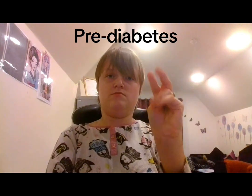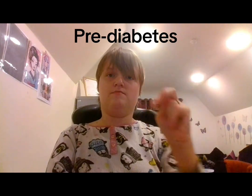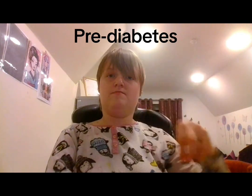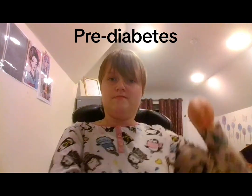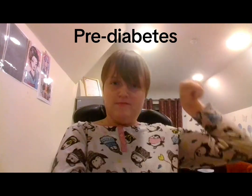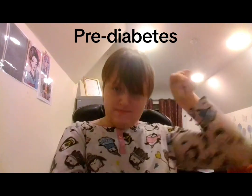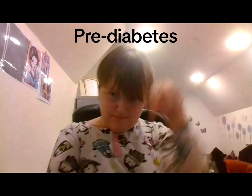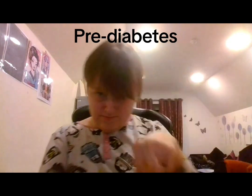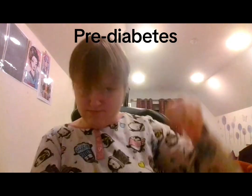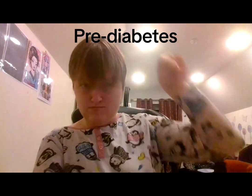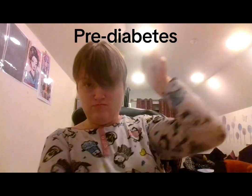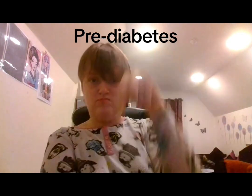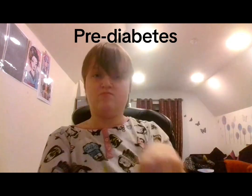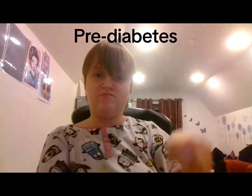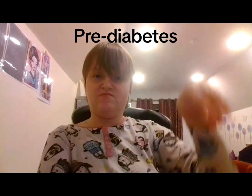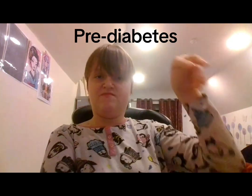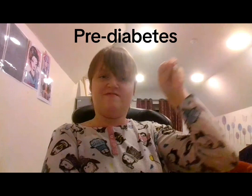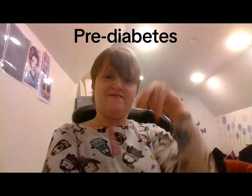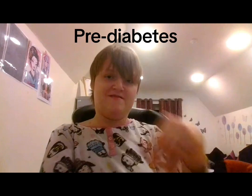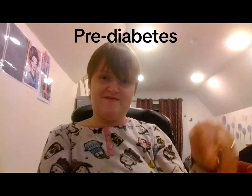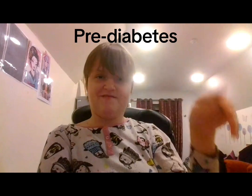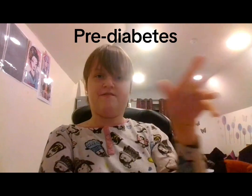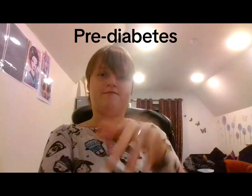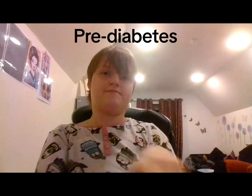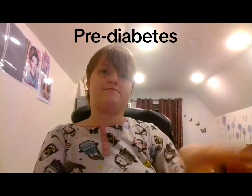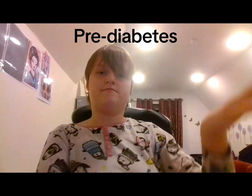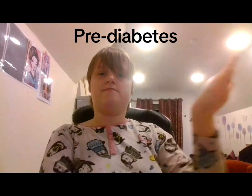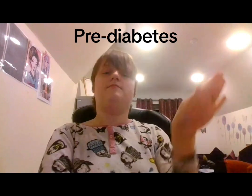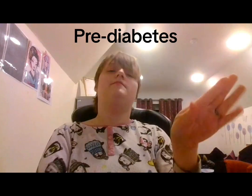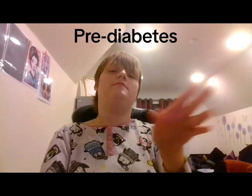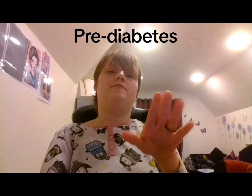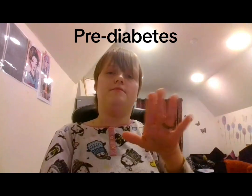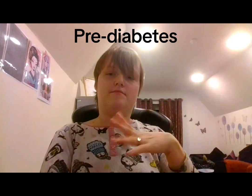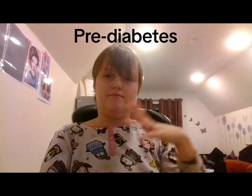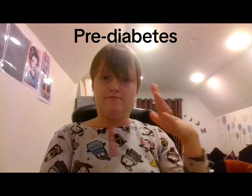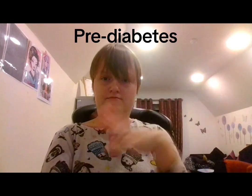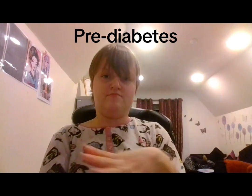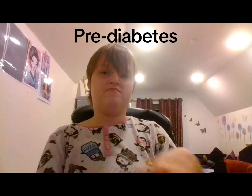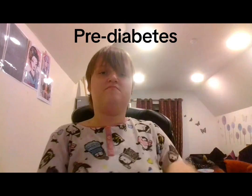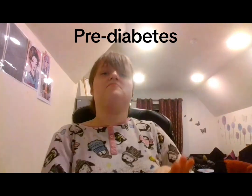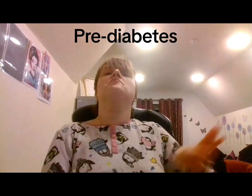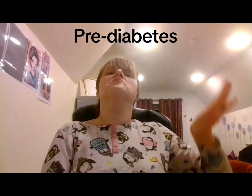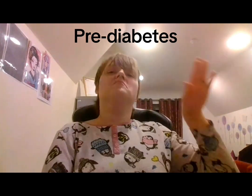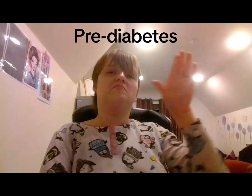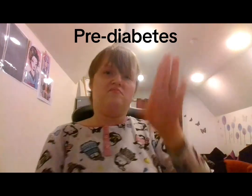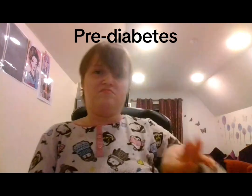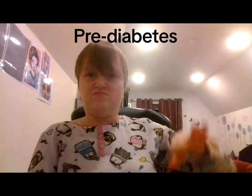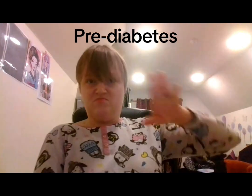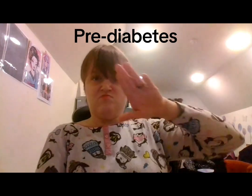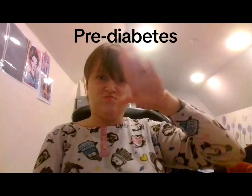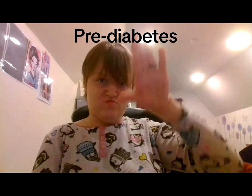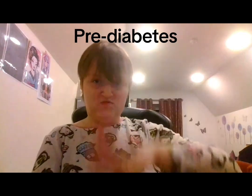great time to start making healthy changes to your lifestyle to reduce your risk of type